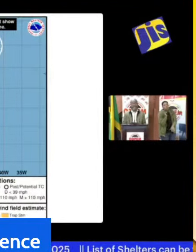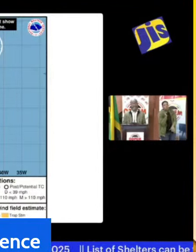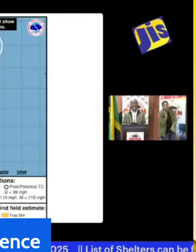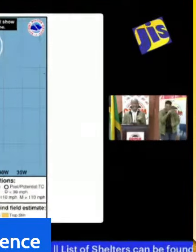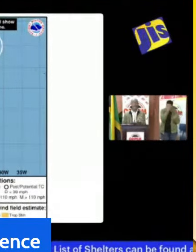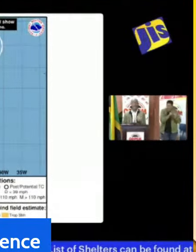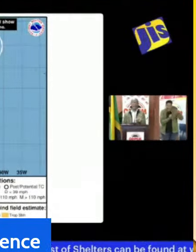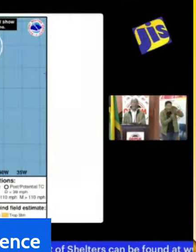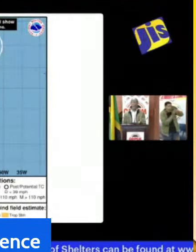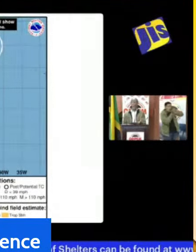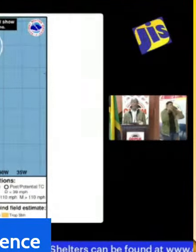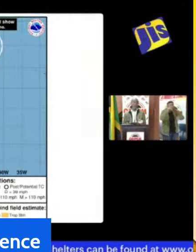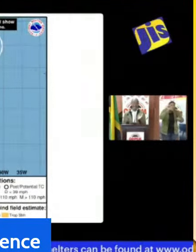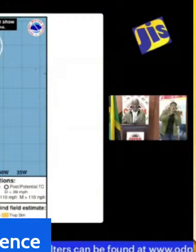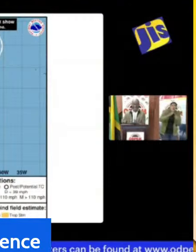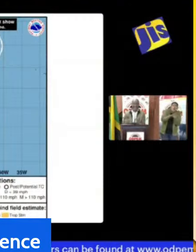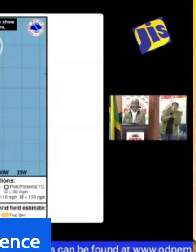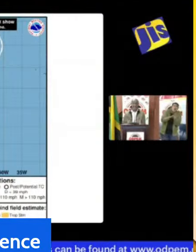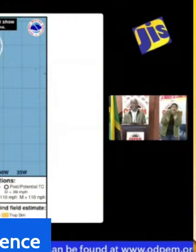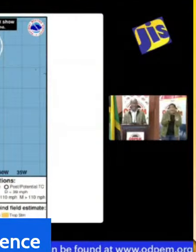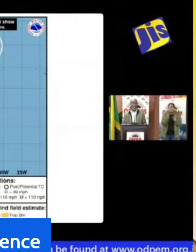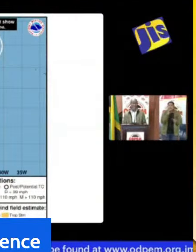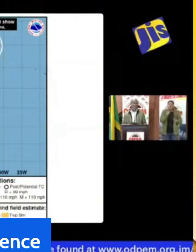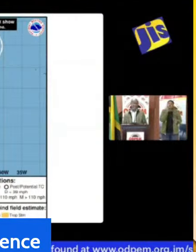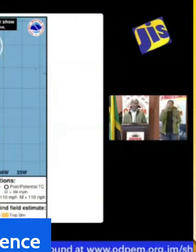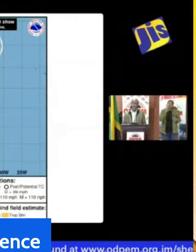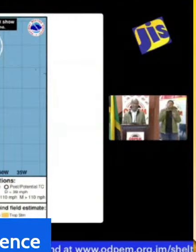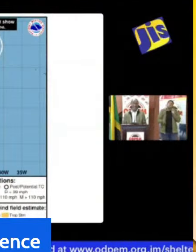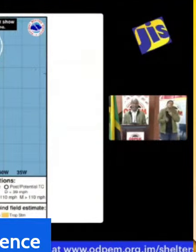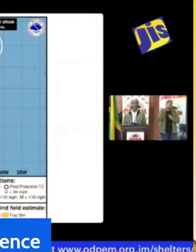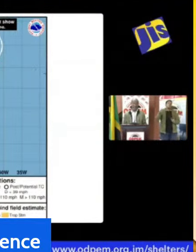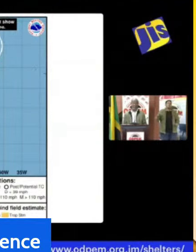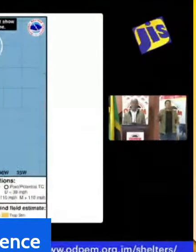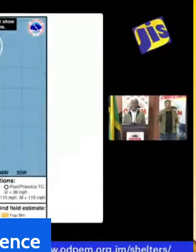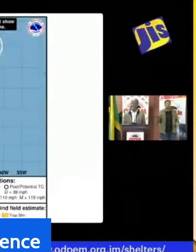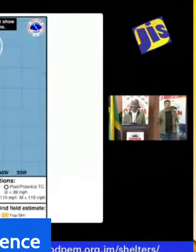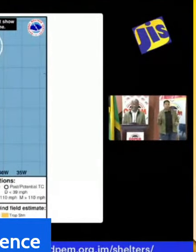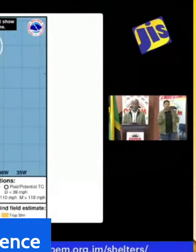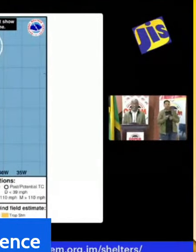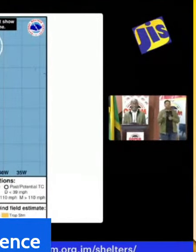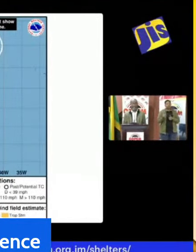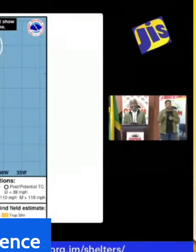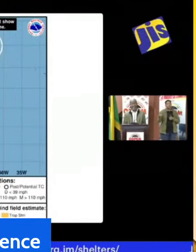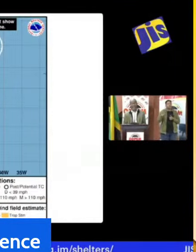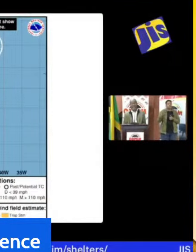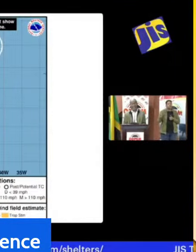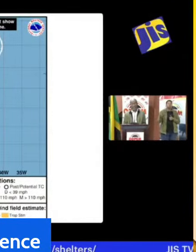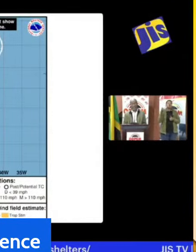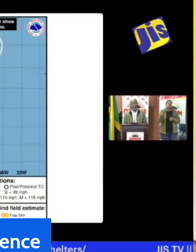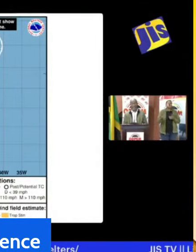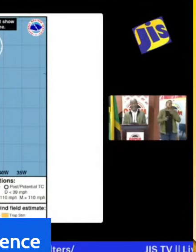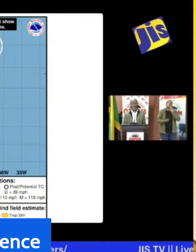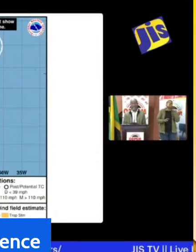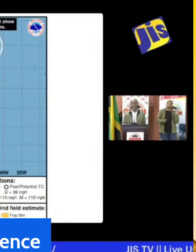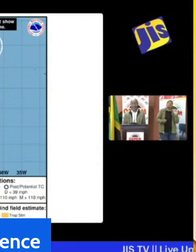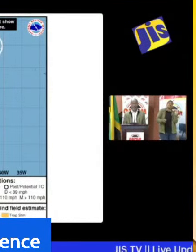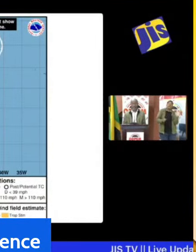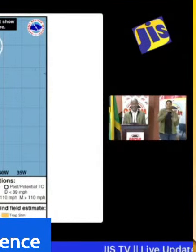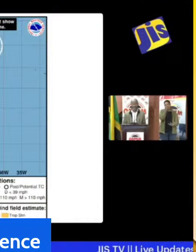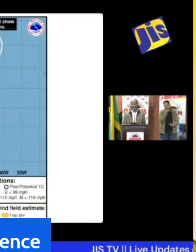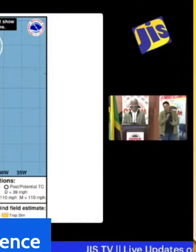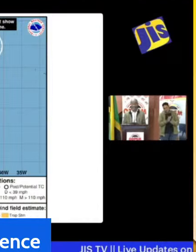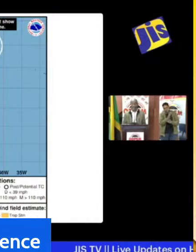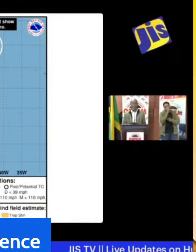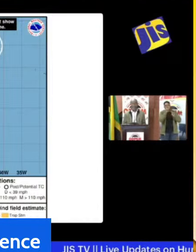can't really tell you for sure. But as I said, most likely eastern Westmoreland, western St. Elizabeth. And then it will continue its way across